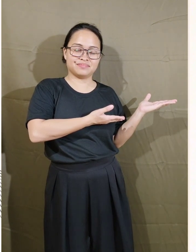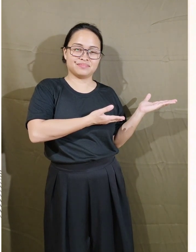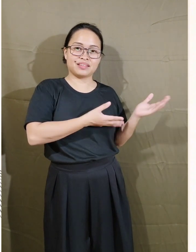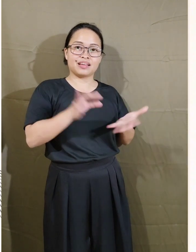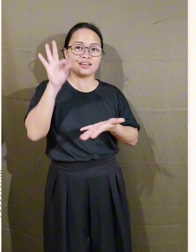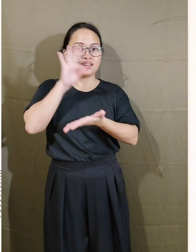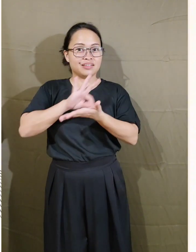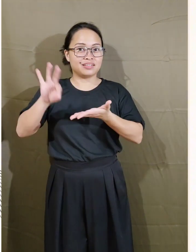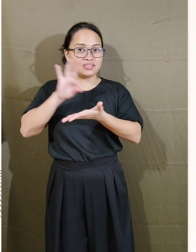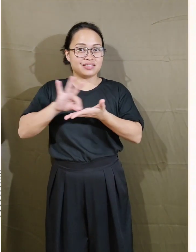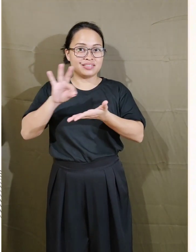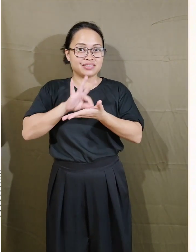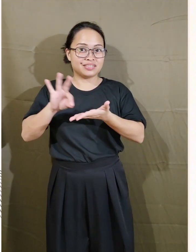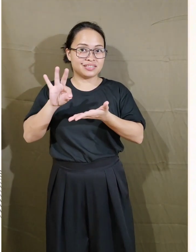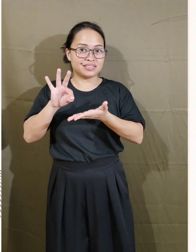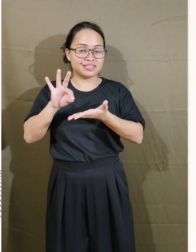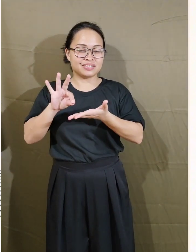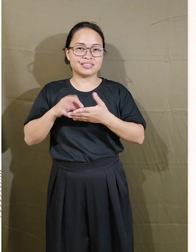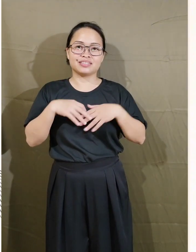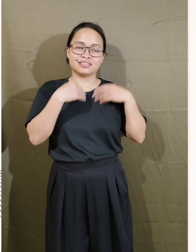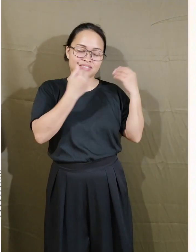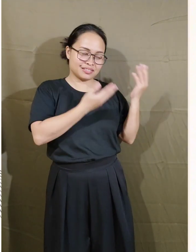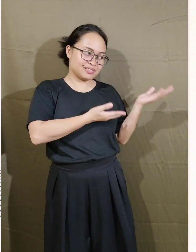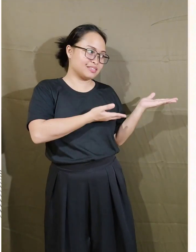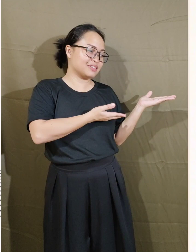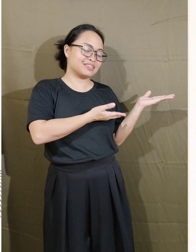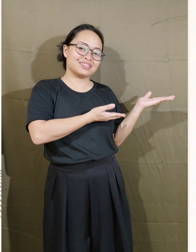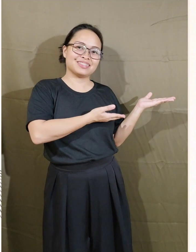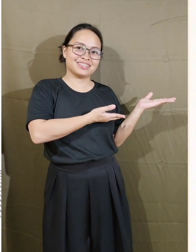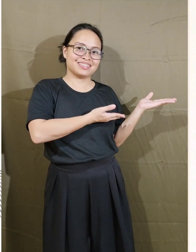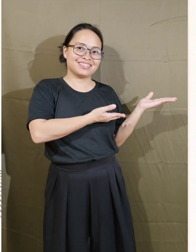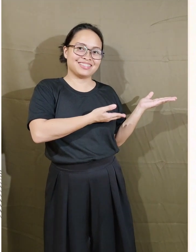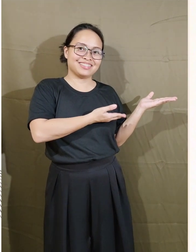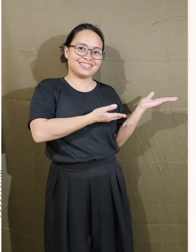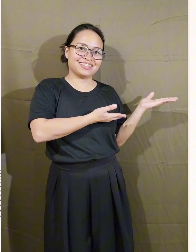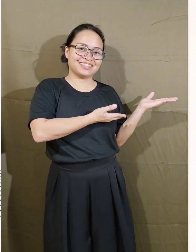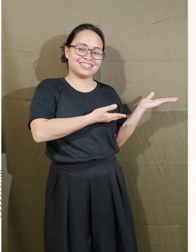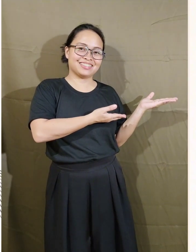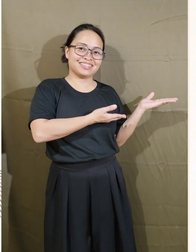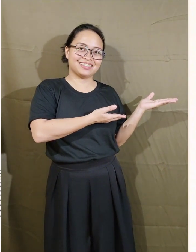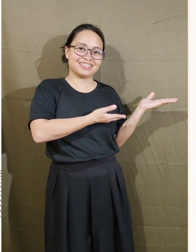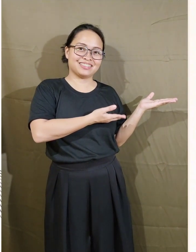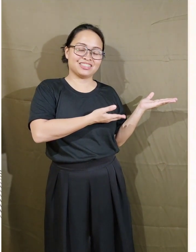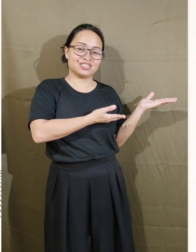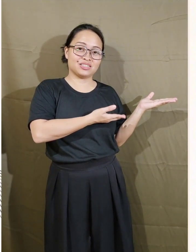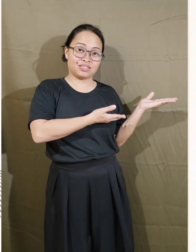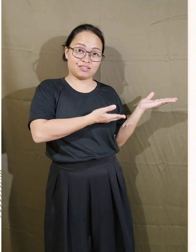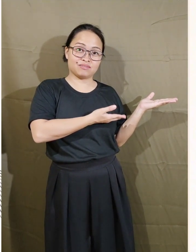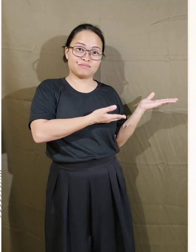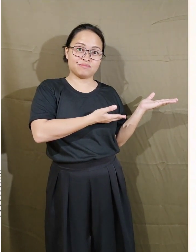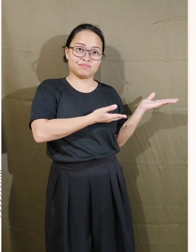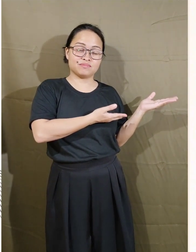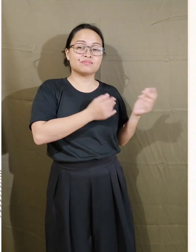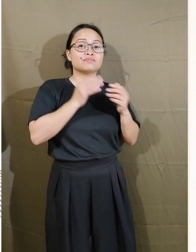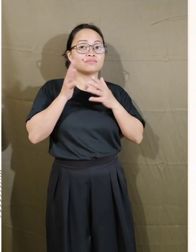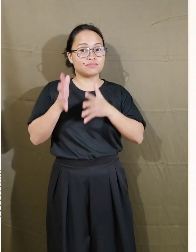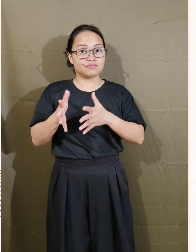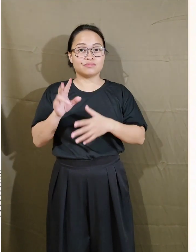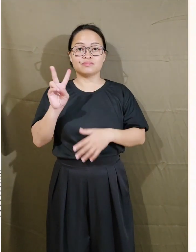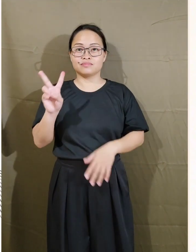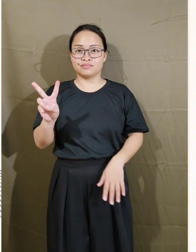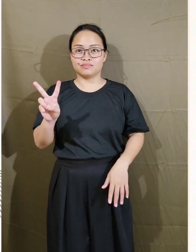count the remaining number of paper clips. Yes, we are left with